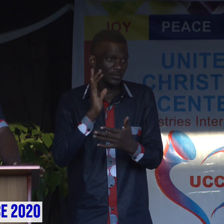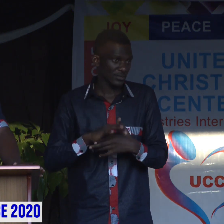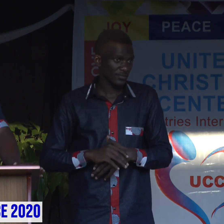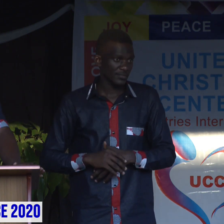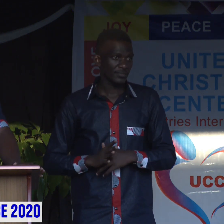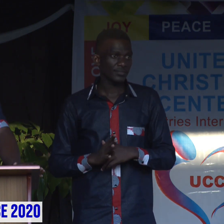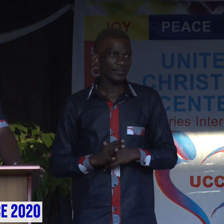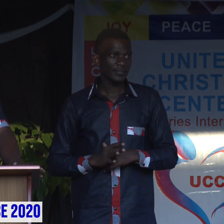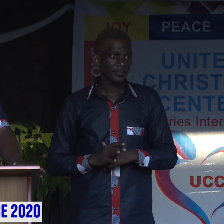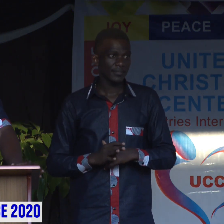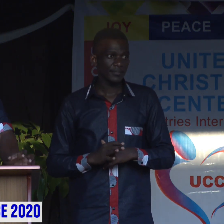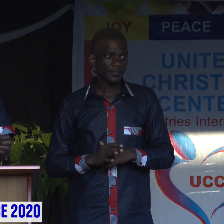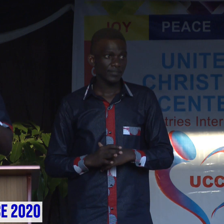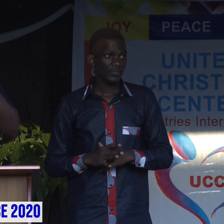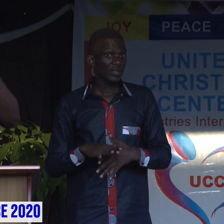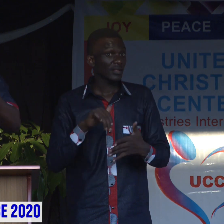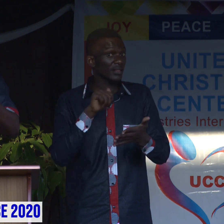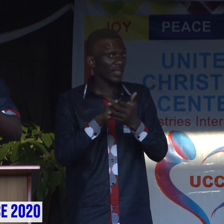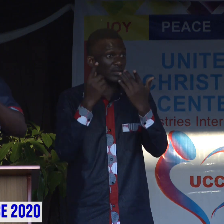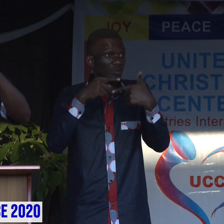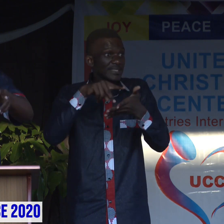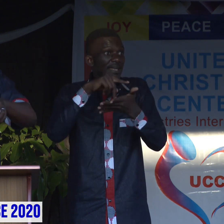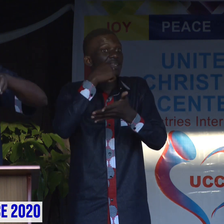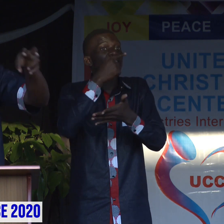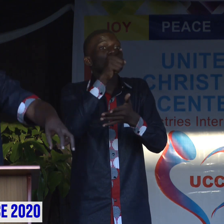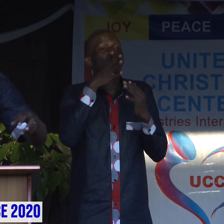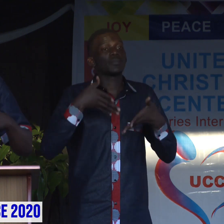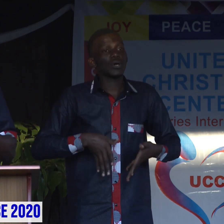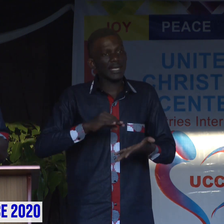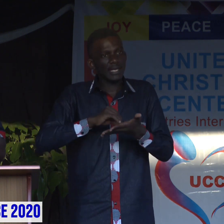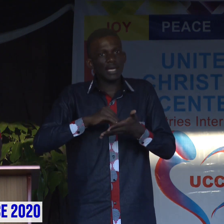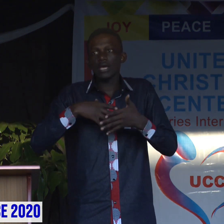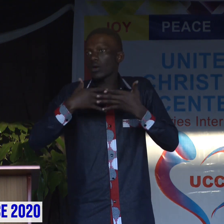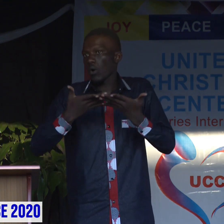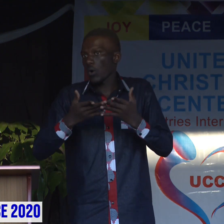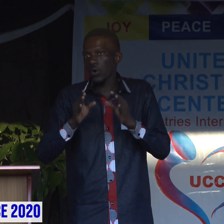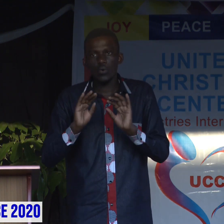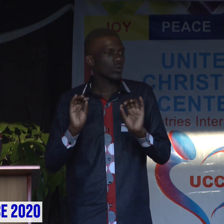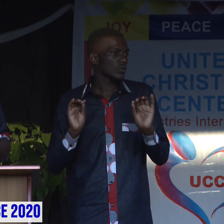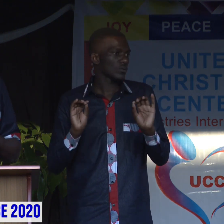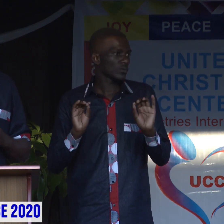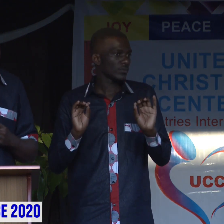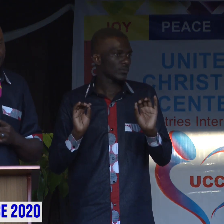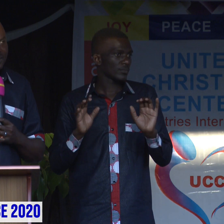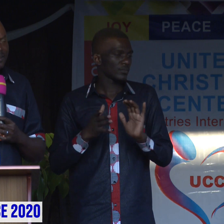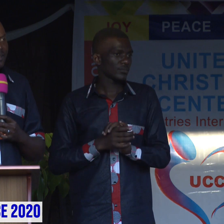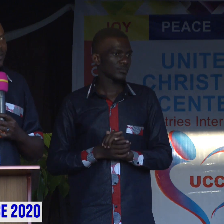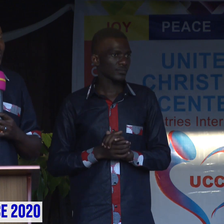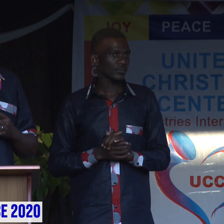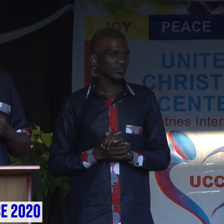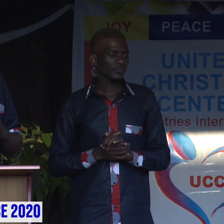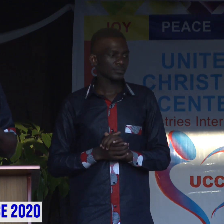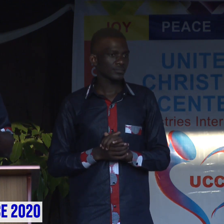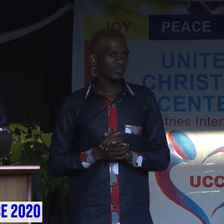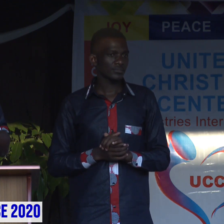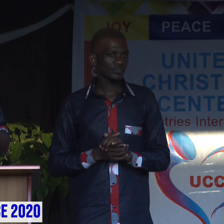and the kind of fruit that you bear. Echo chetuliyimirako tugamba oli mulokole oba toli mulokole. That's the one upon which we can base and judge whether you are